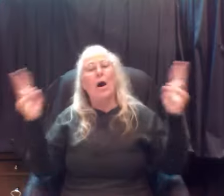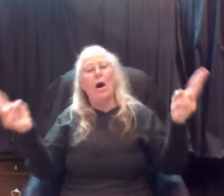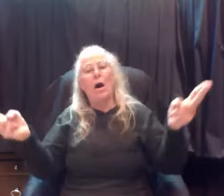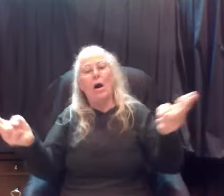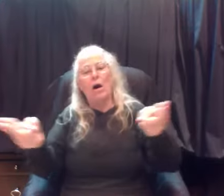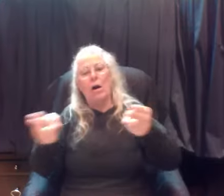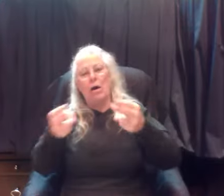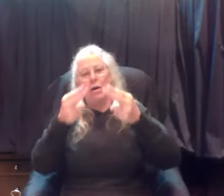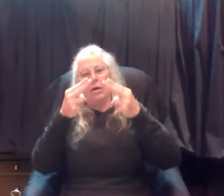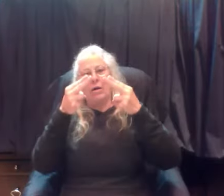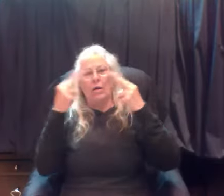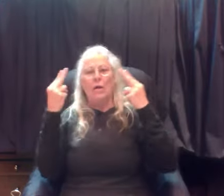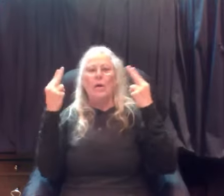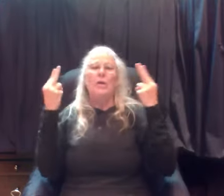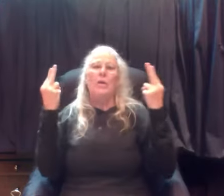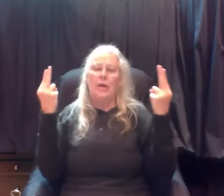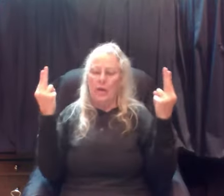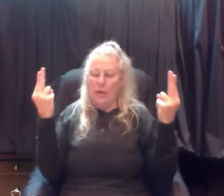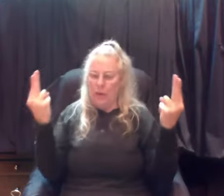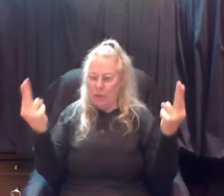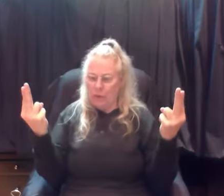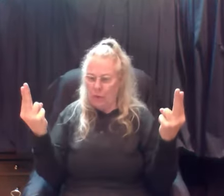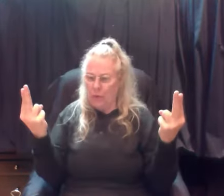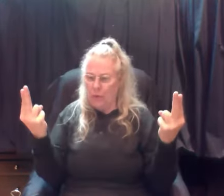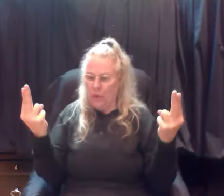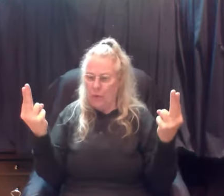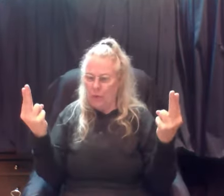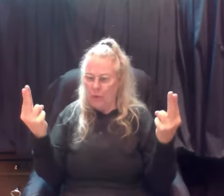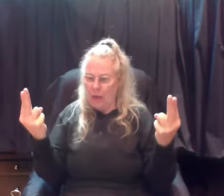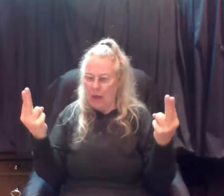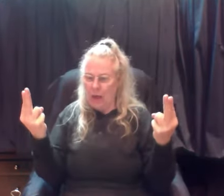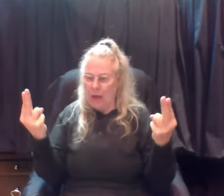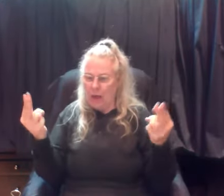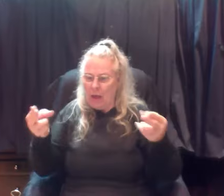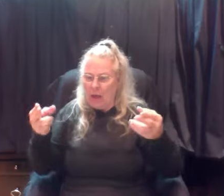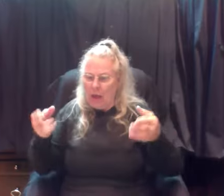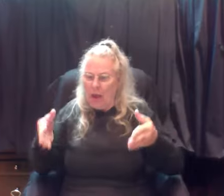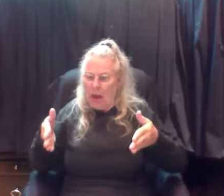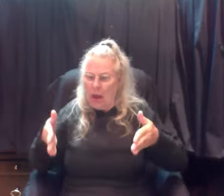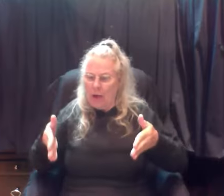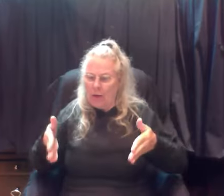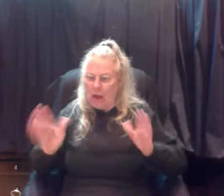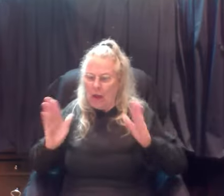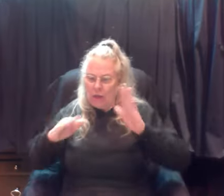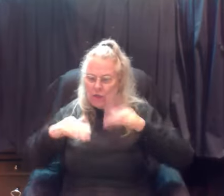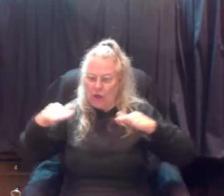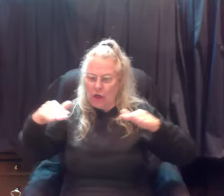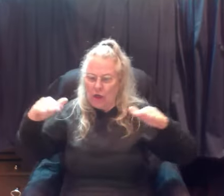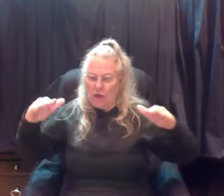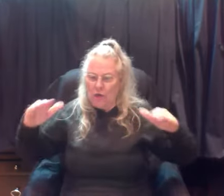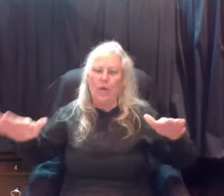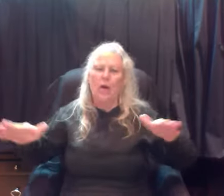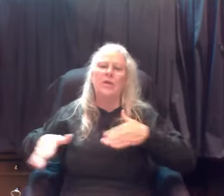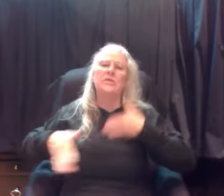Alleluia. And let children's